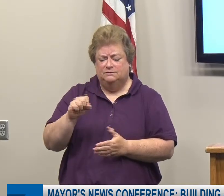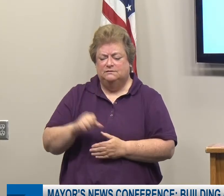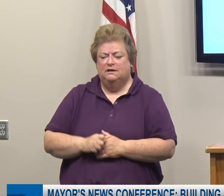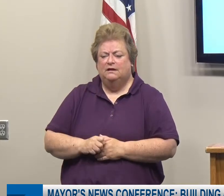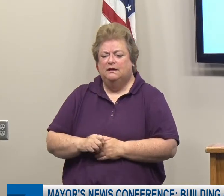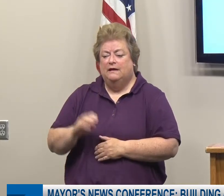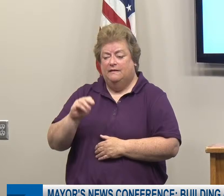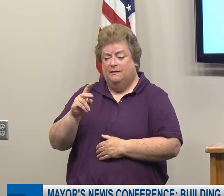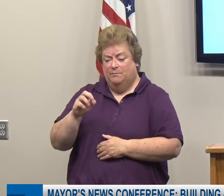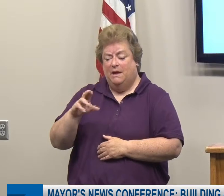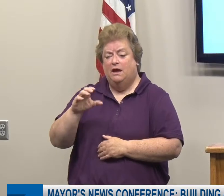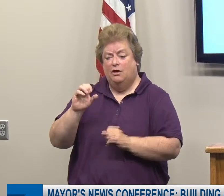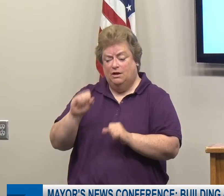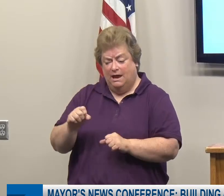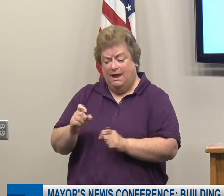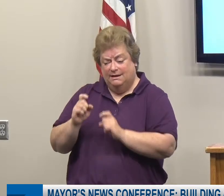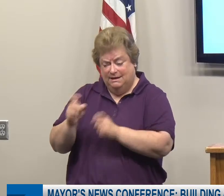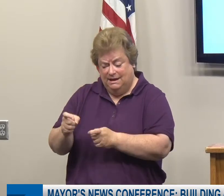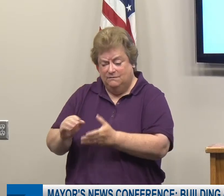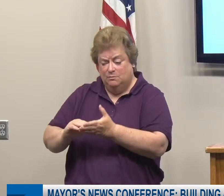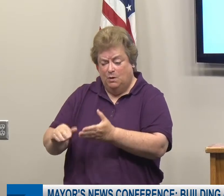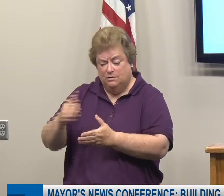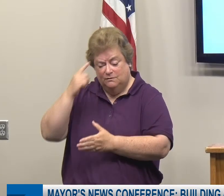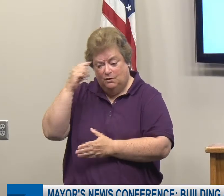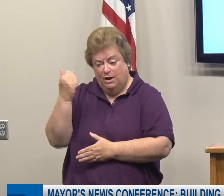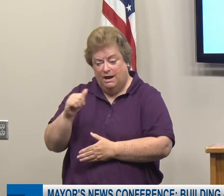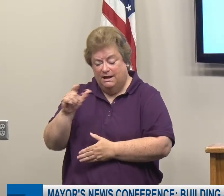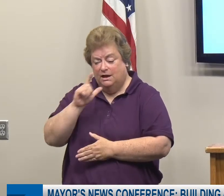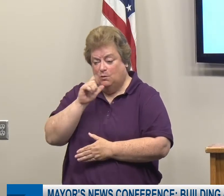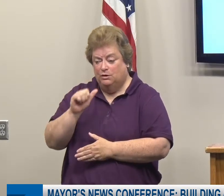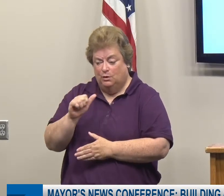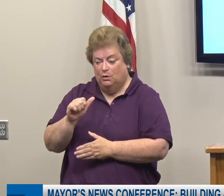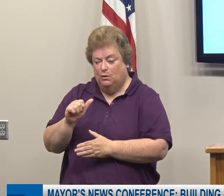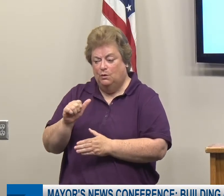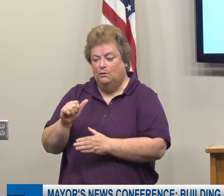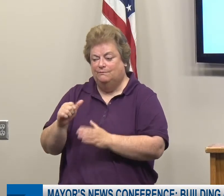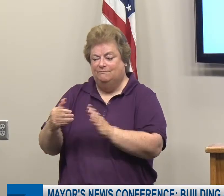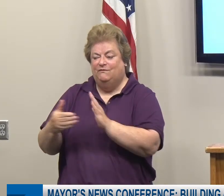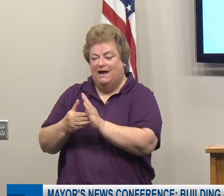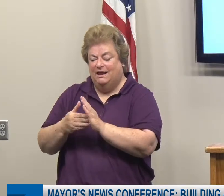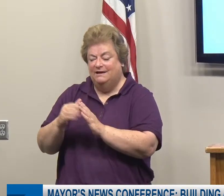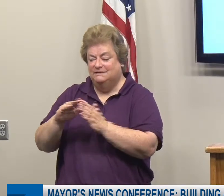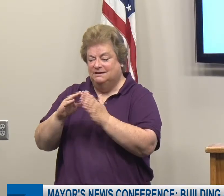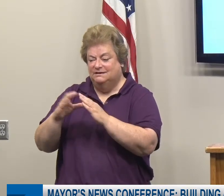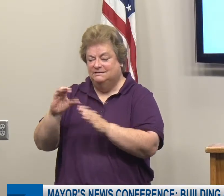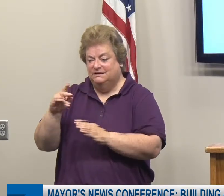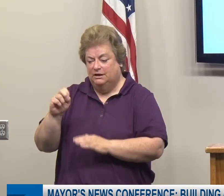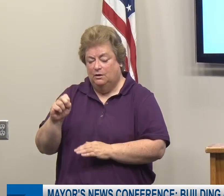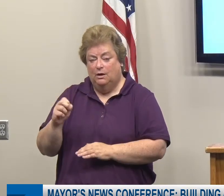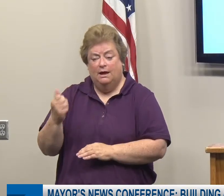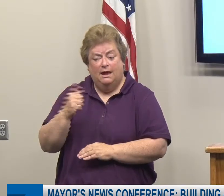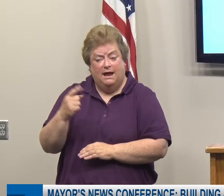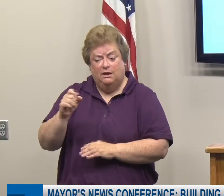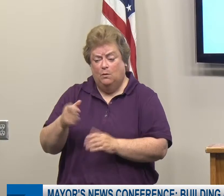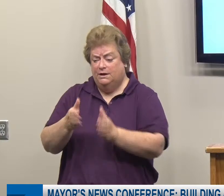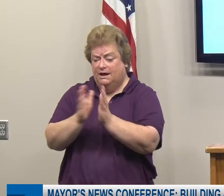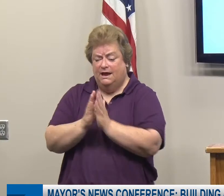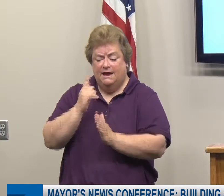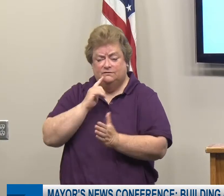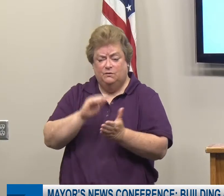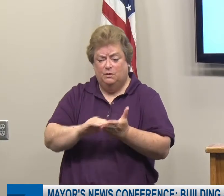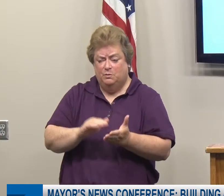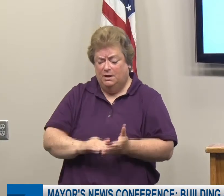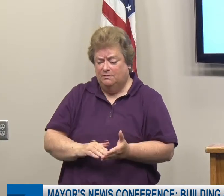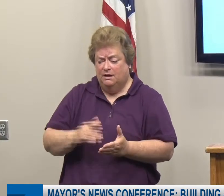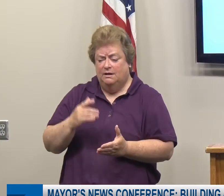has authority to grant pardon requests for anyone convicted of violating a city code. That means that anyone has the right to request a pardon based on any